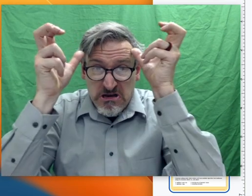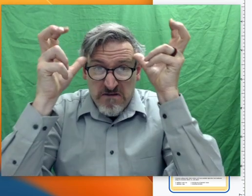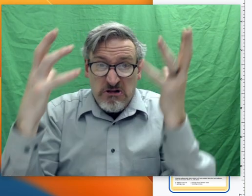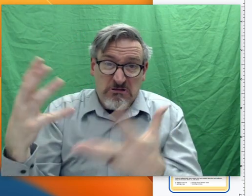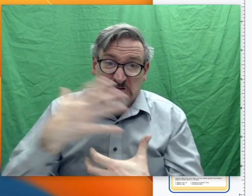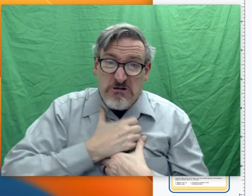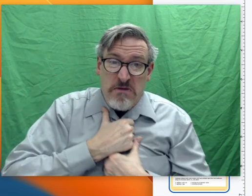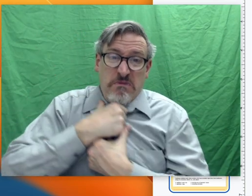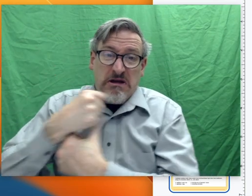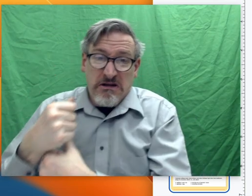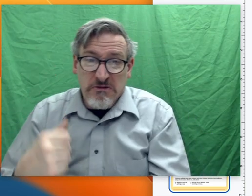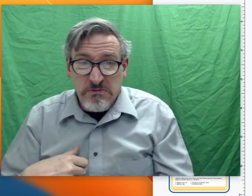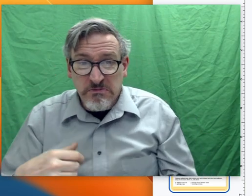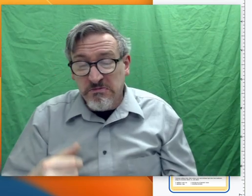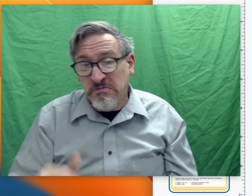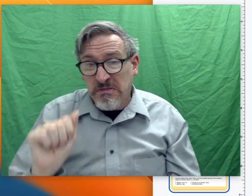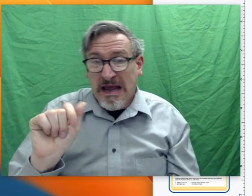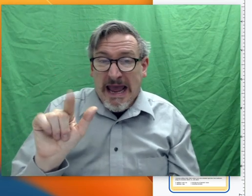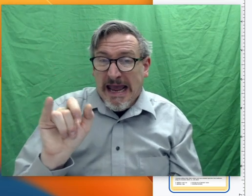the devil grabbed me.